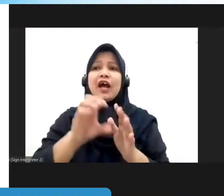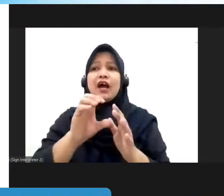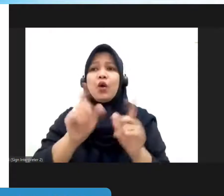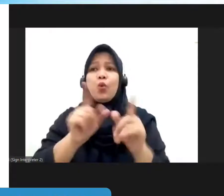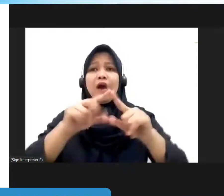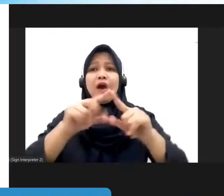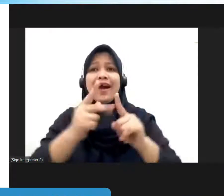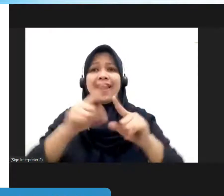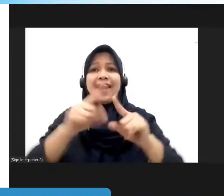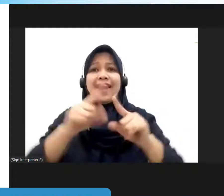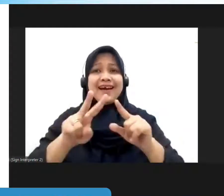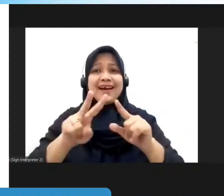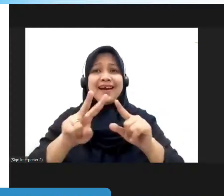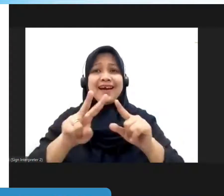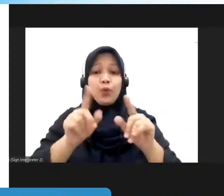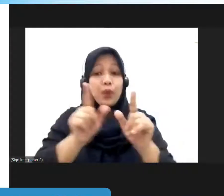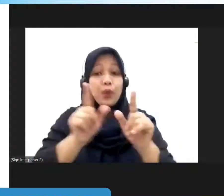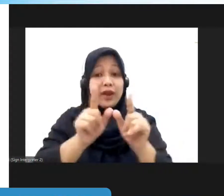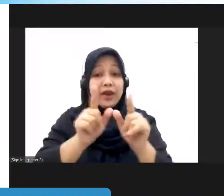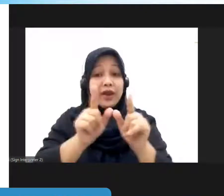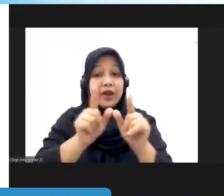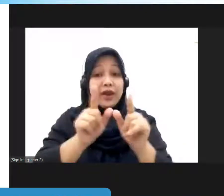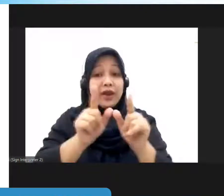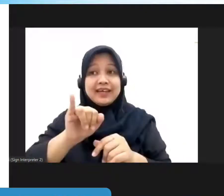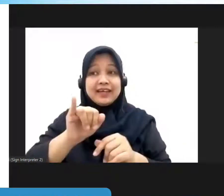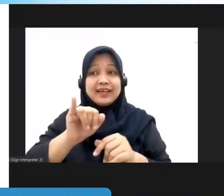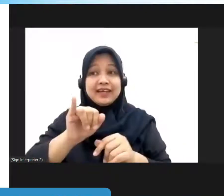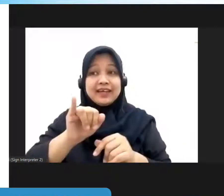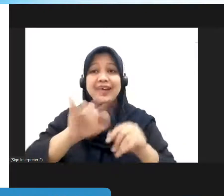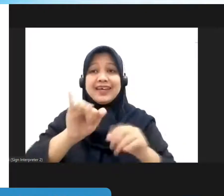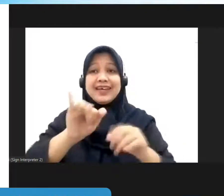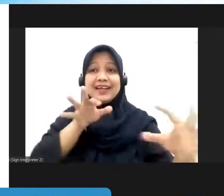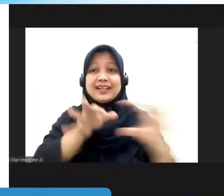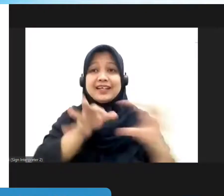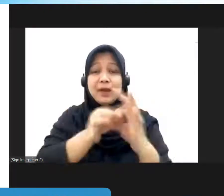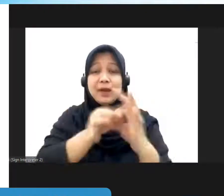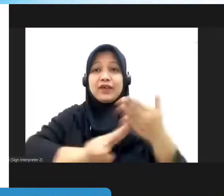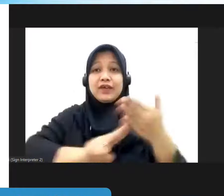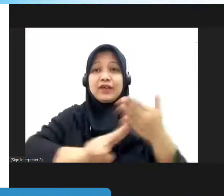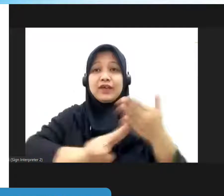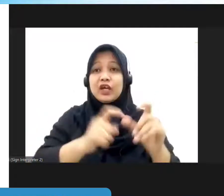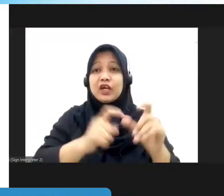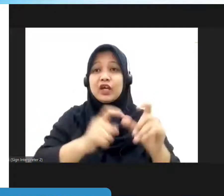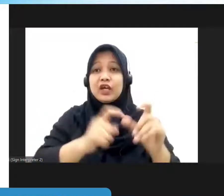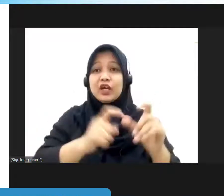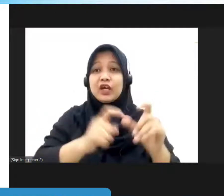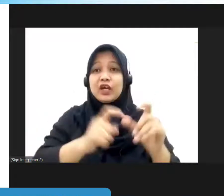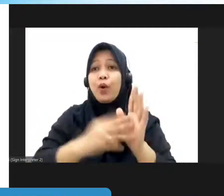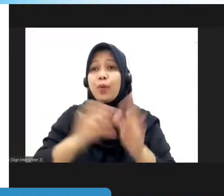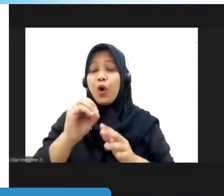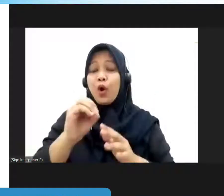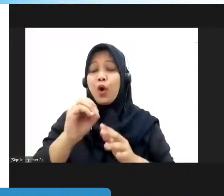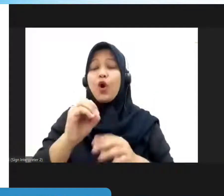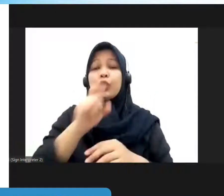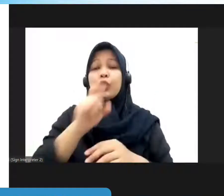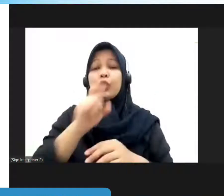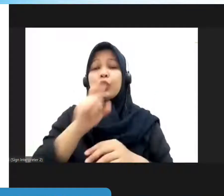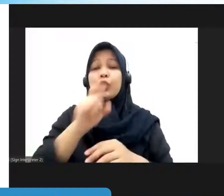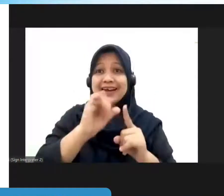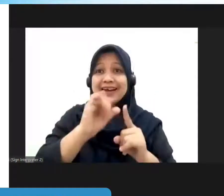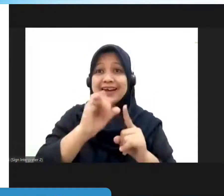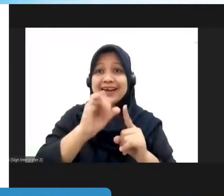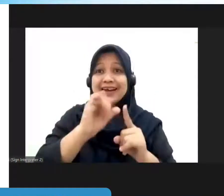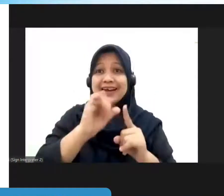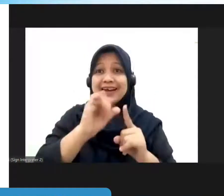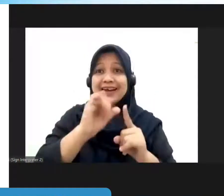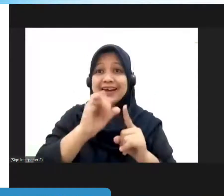like Sutomo University of Pak Prawida Direja. Thank you very much for your question. So I think that is